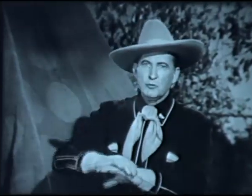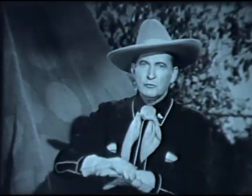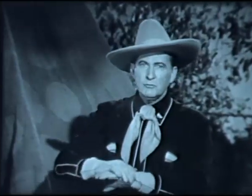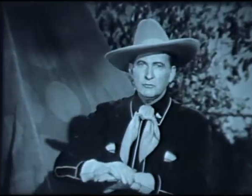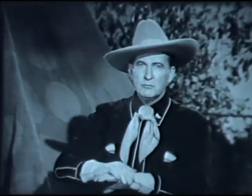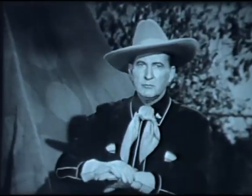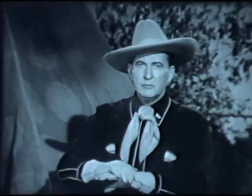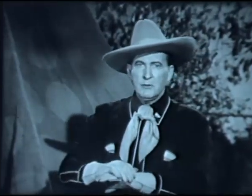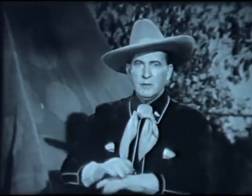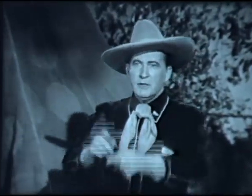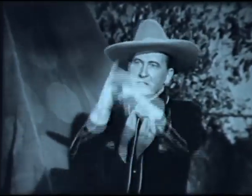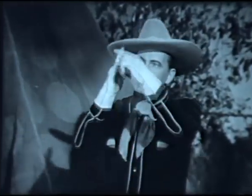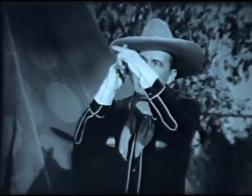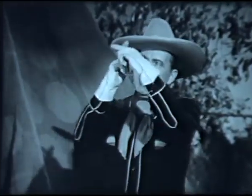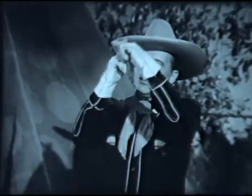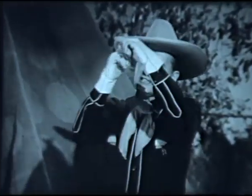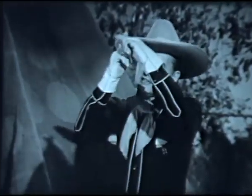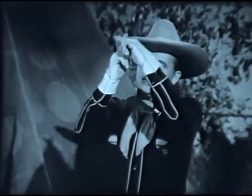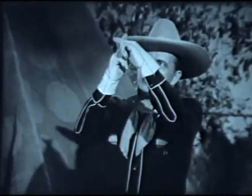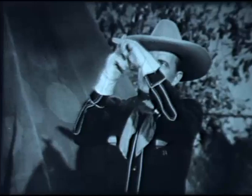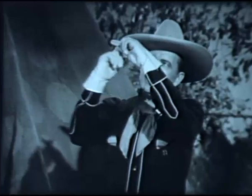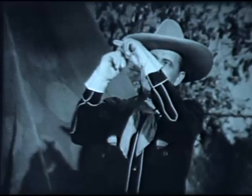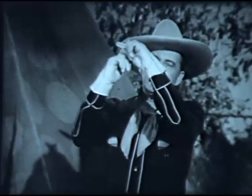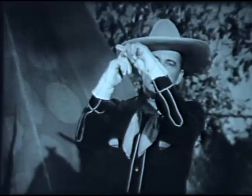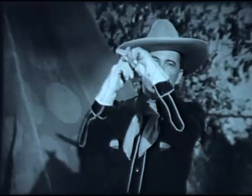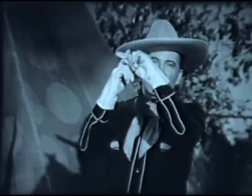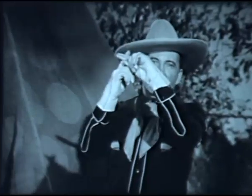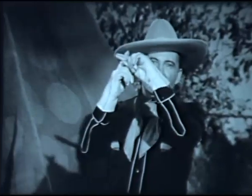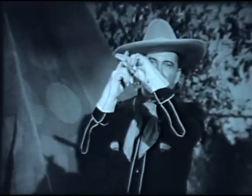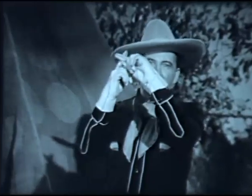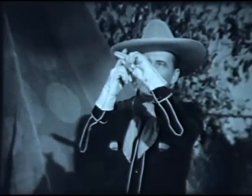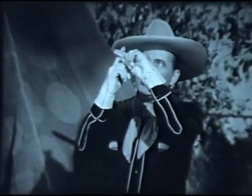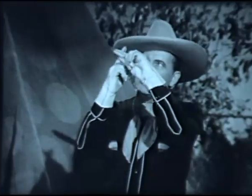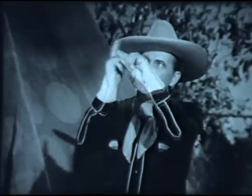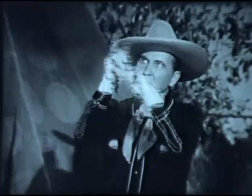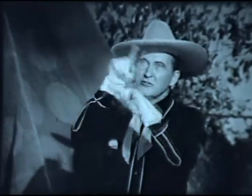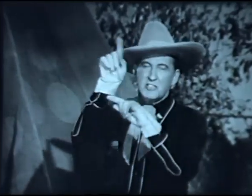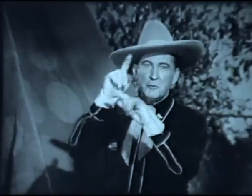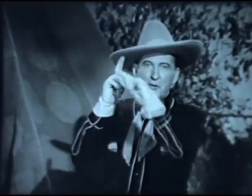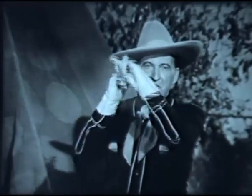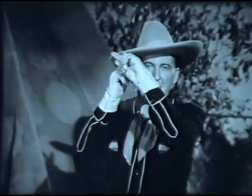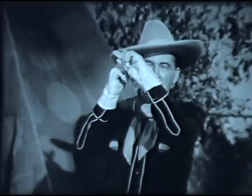moon, and stars that twinkle up there in the sky, cross, you can see the points of them.